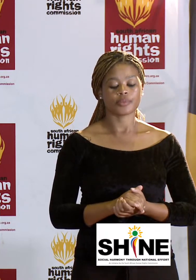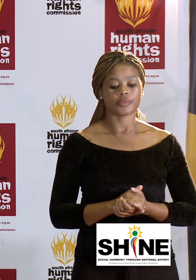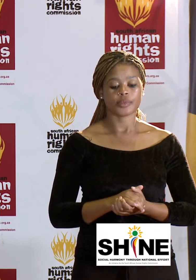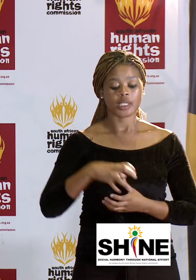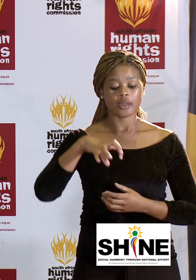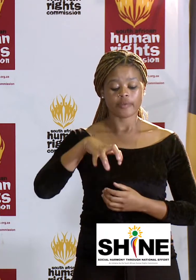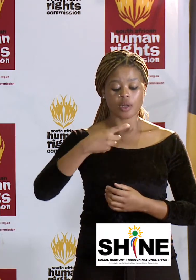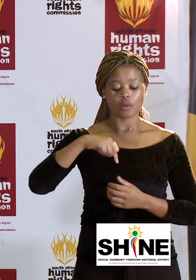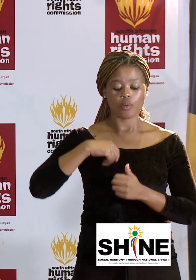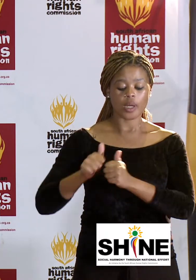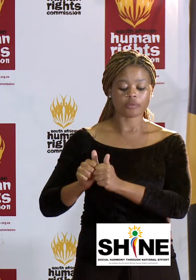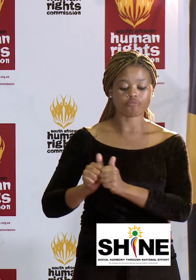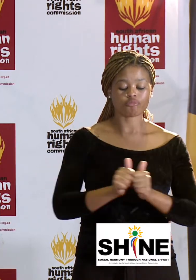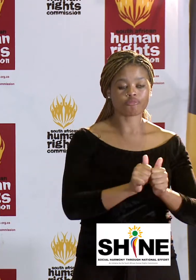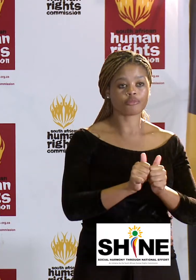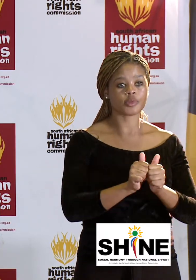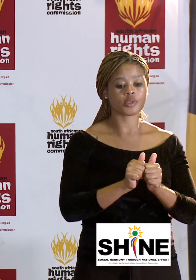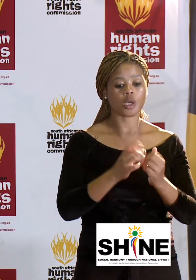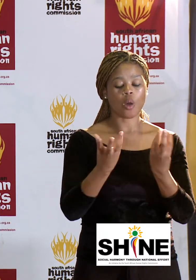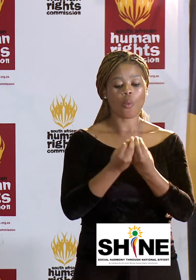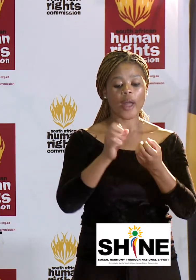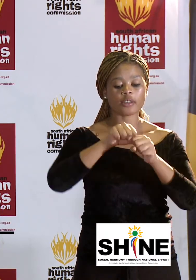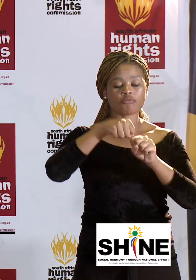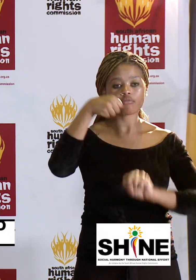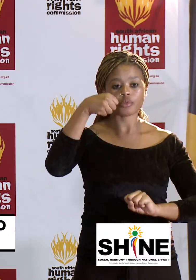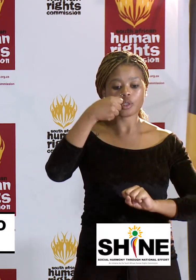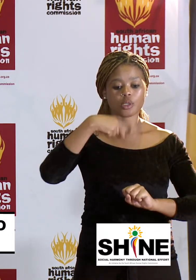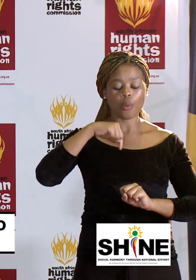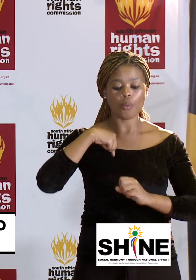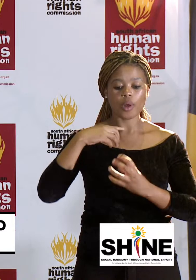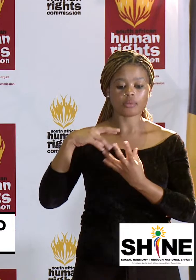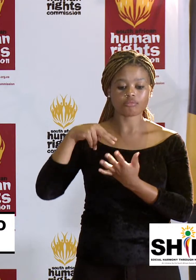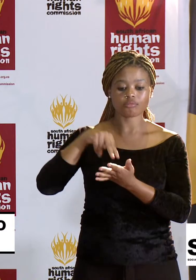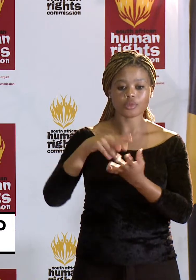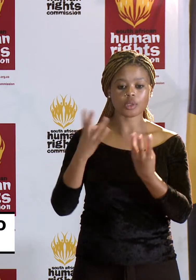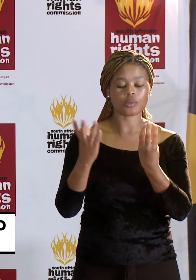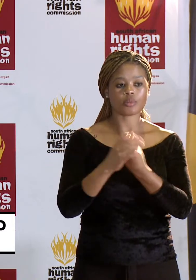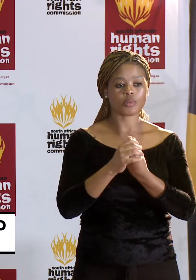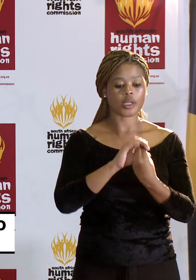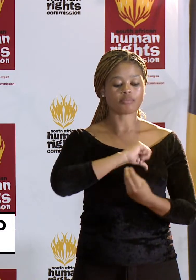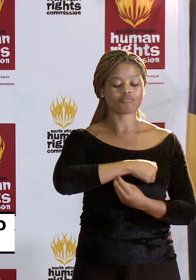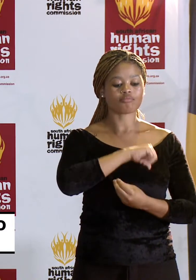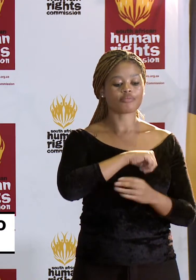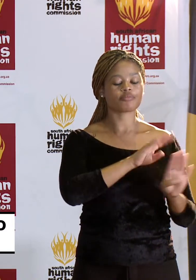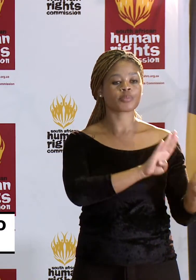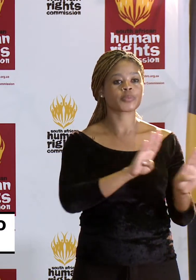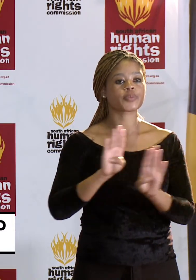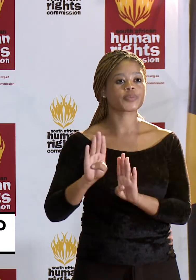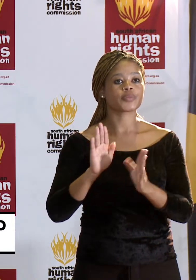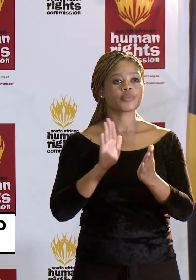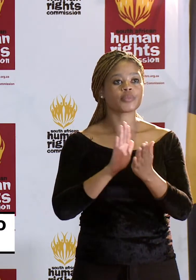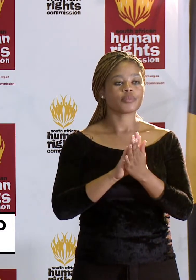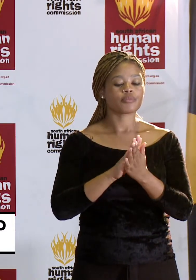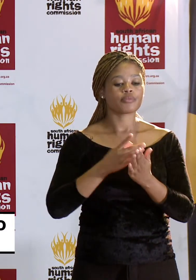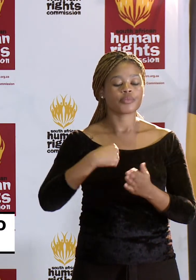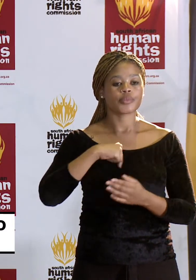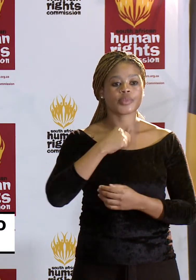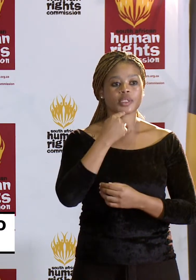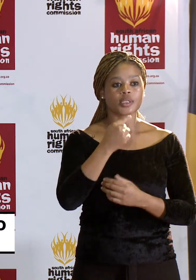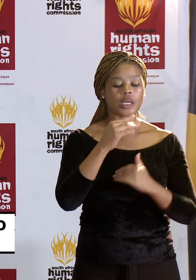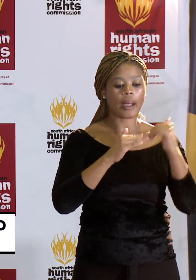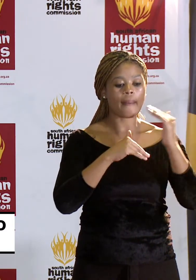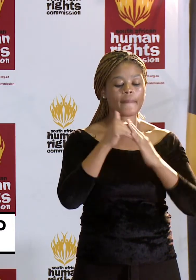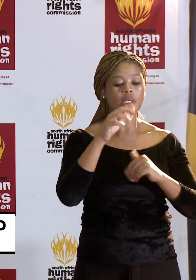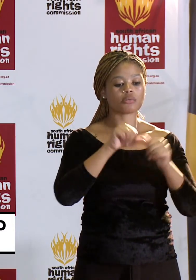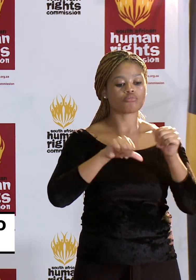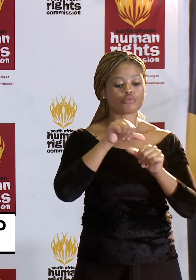in associating ourselves with the Charter, we stand against these harmful behaviors and commit ourselves to build